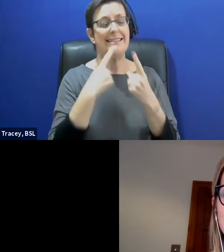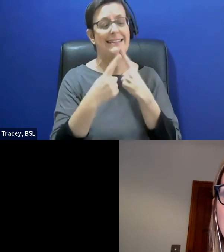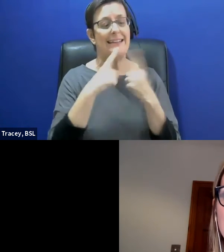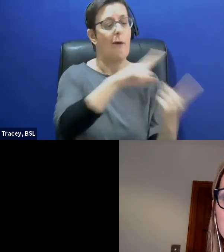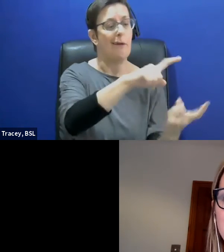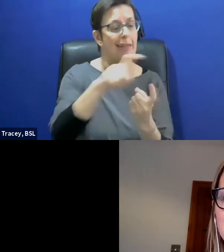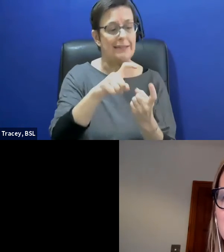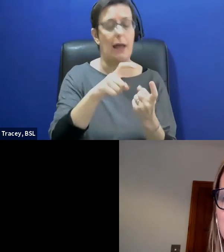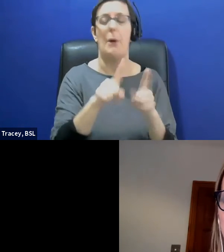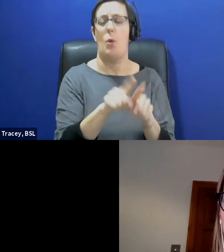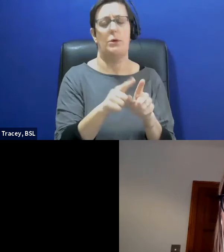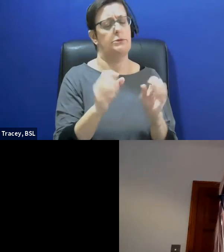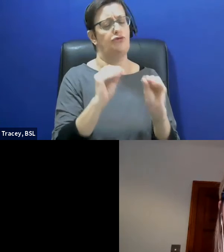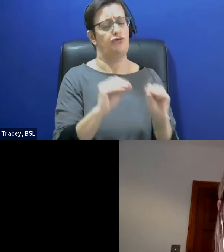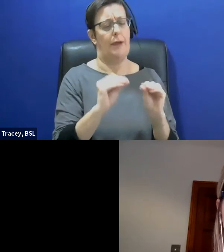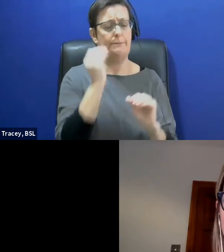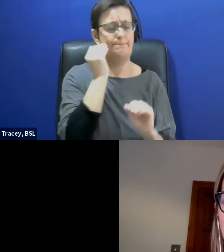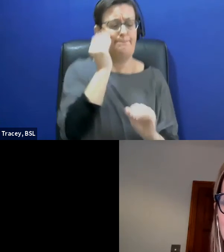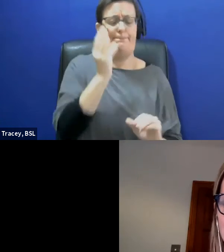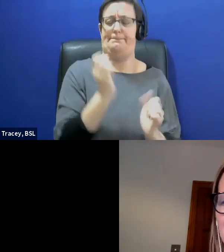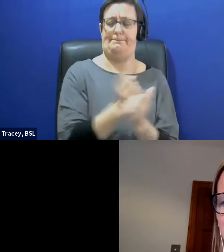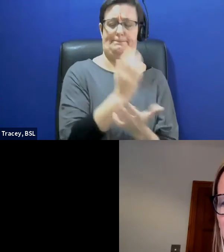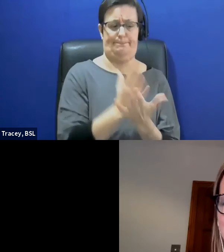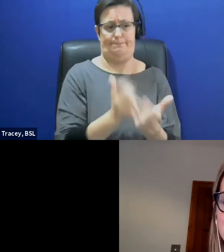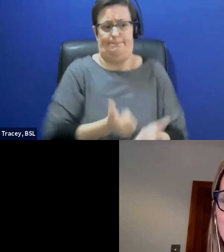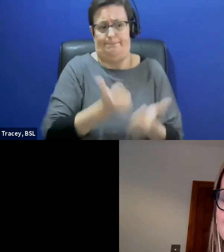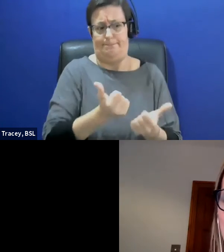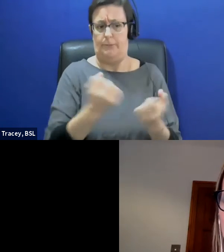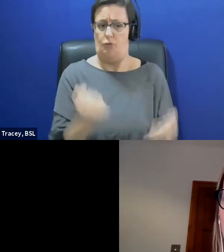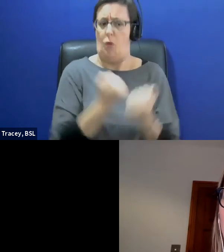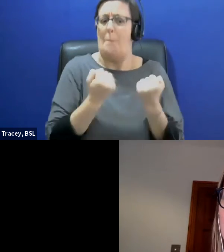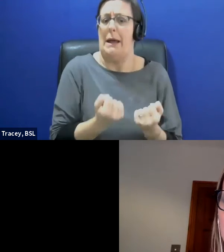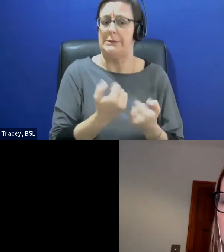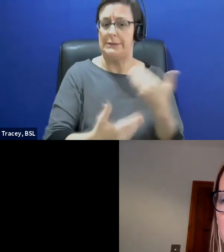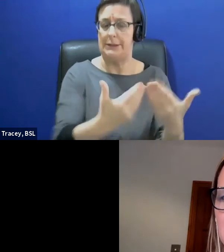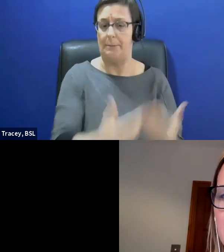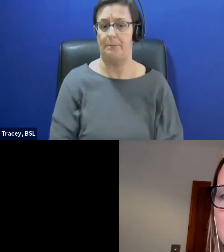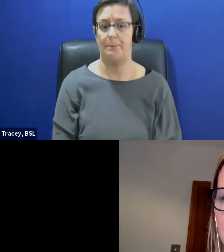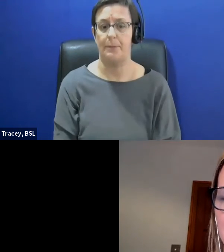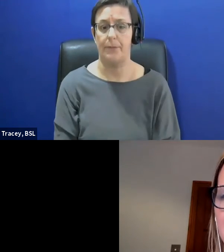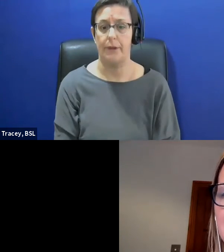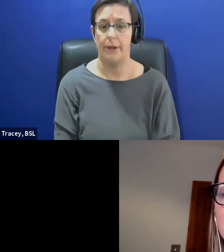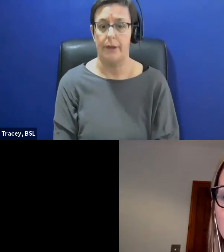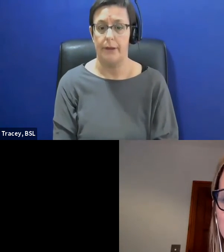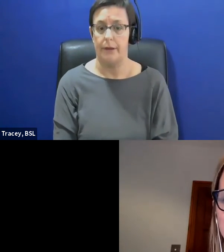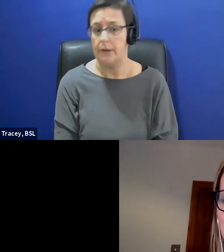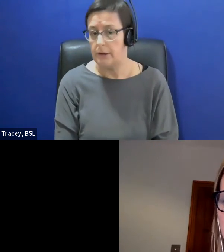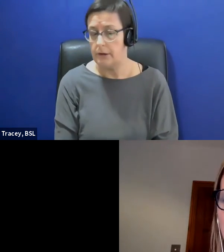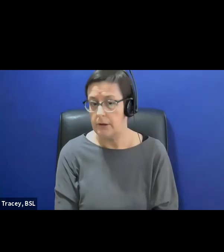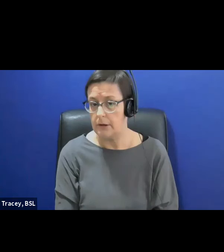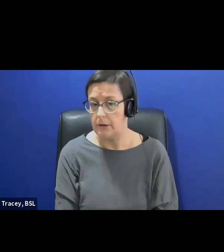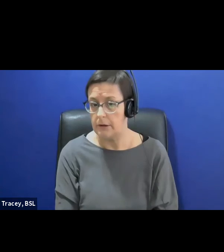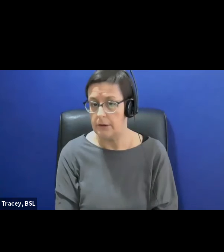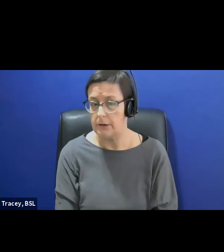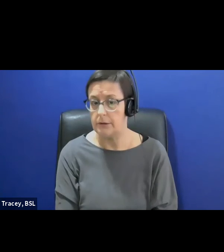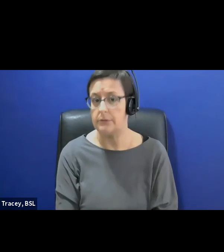Fantastic. It's really interesting just getting a bit more of an understanding of how that process works. We've had another question come up that I believe has been answered in the chat,